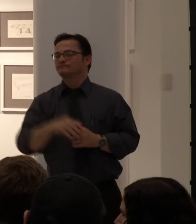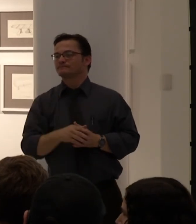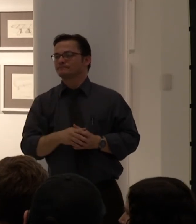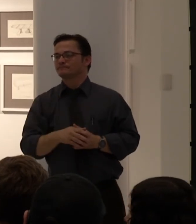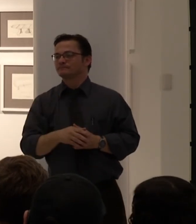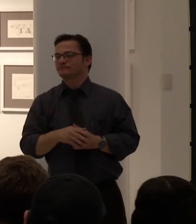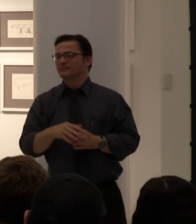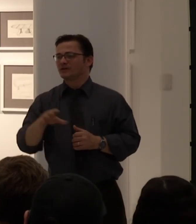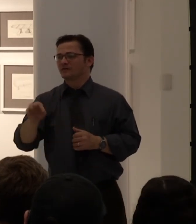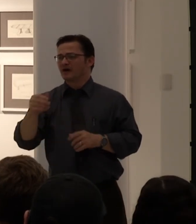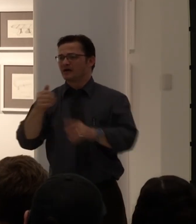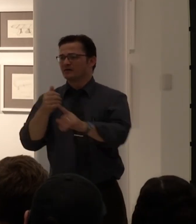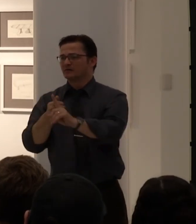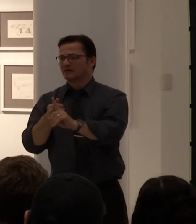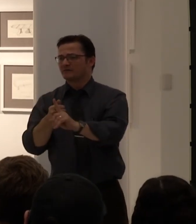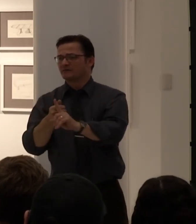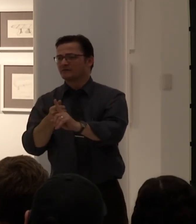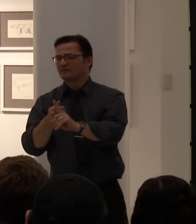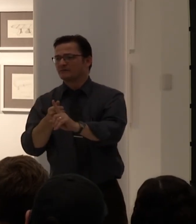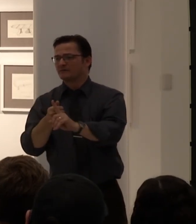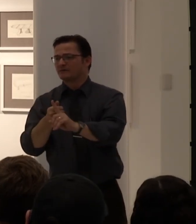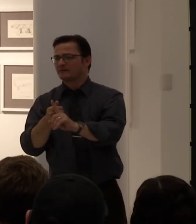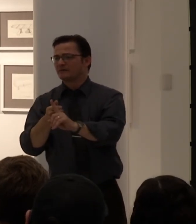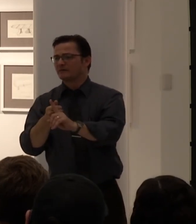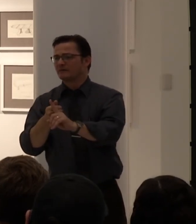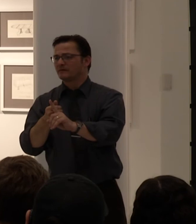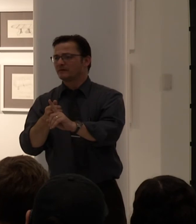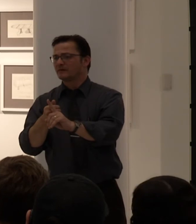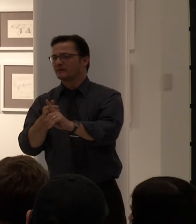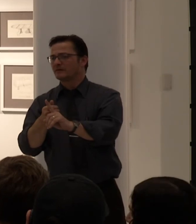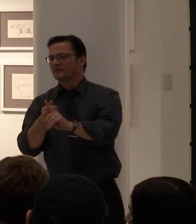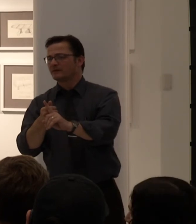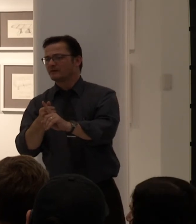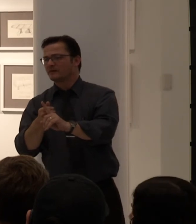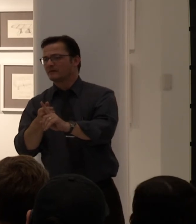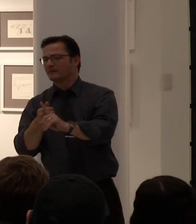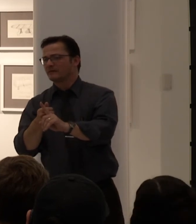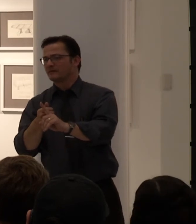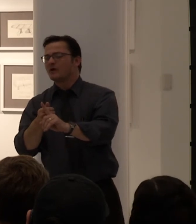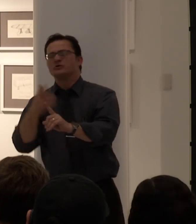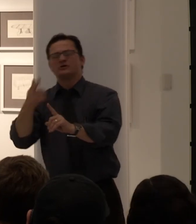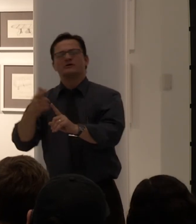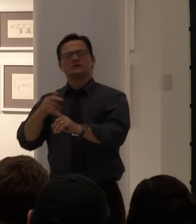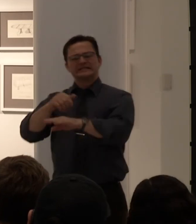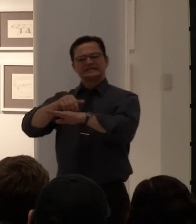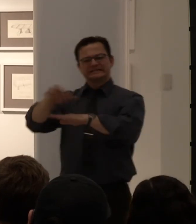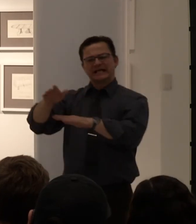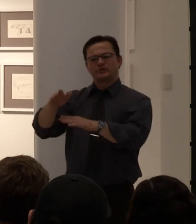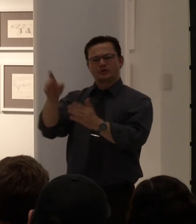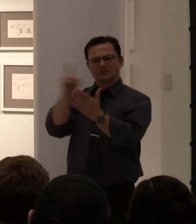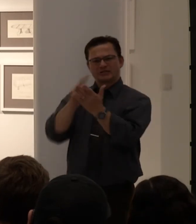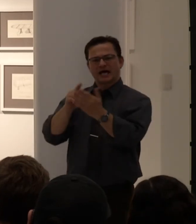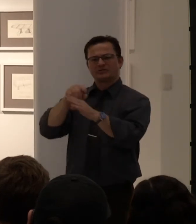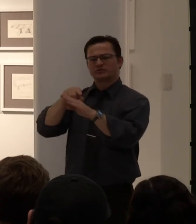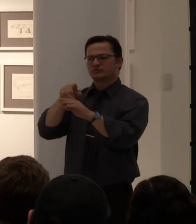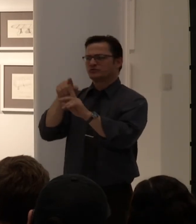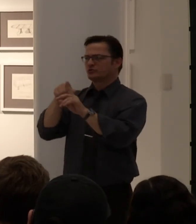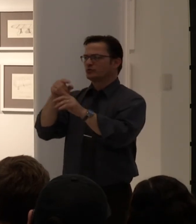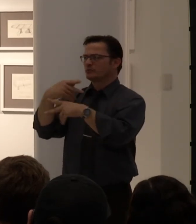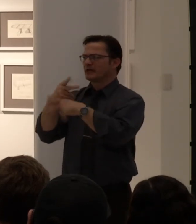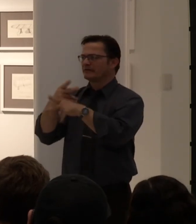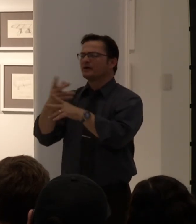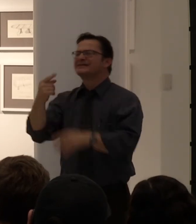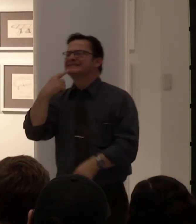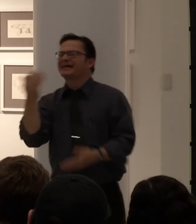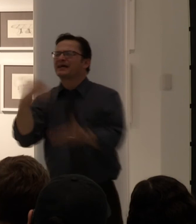Do you find yourself licensing your designs to manufacturers more, or do you have your own form of production? I'm sorry, what was it? Say